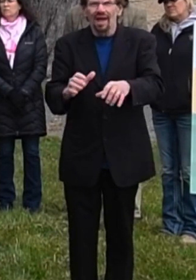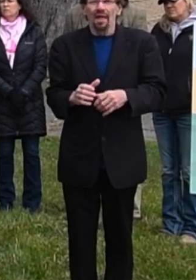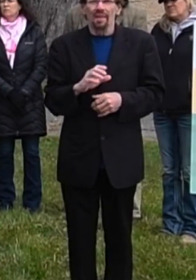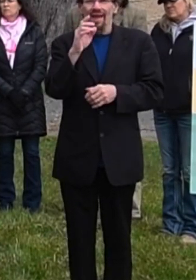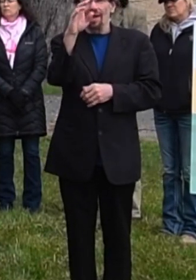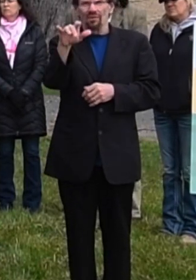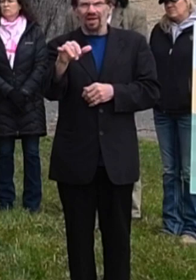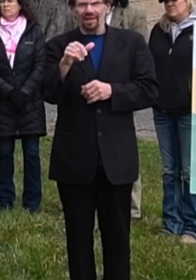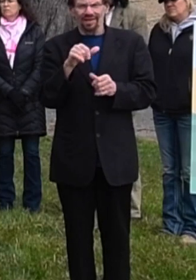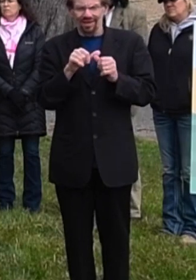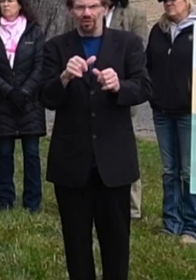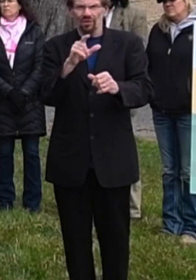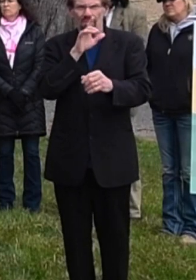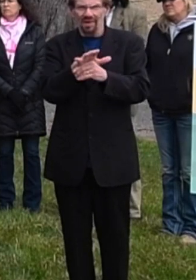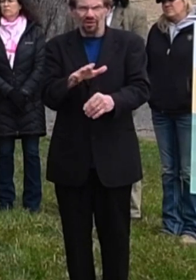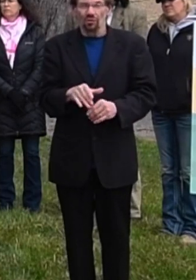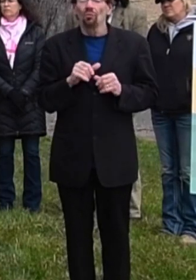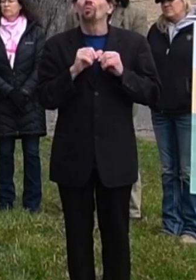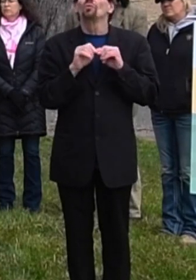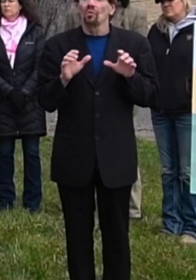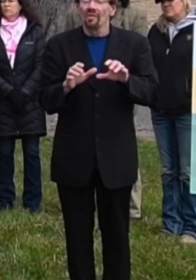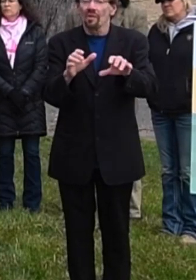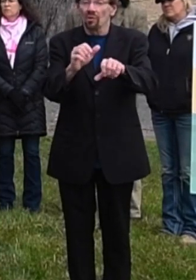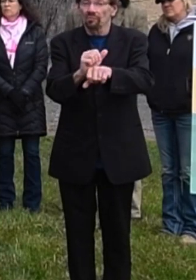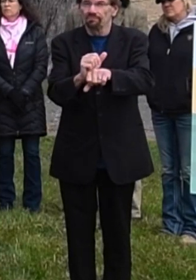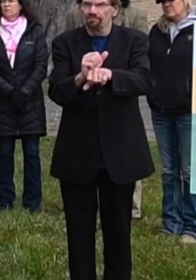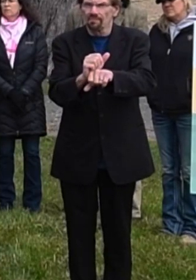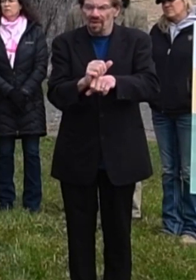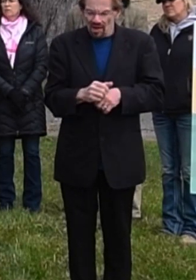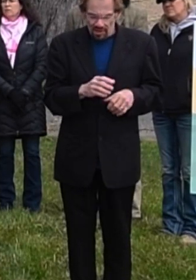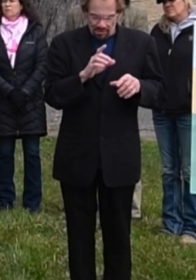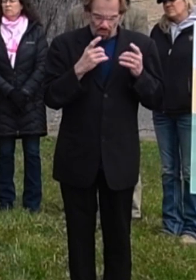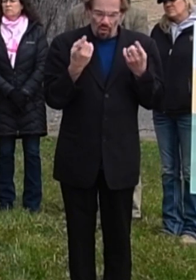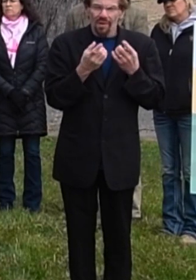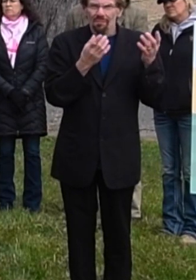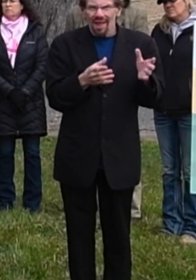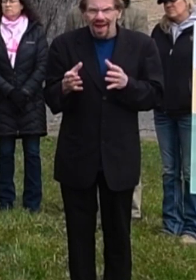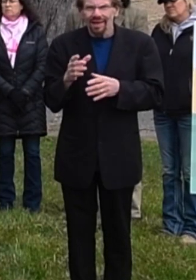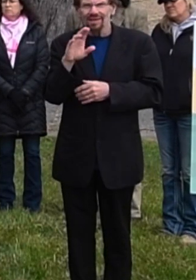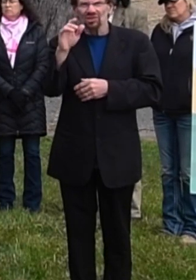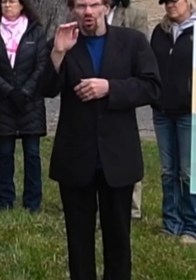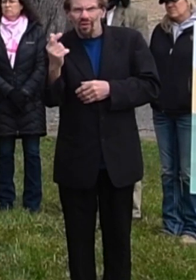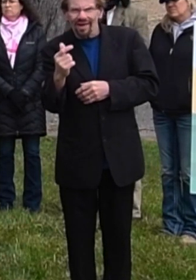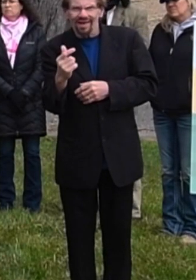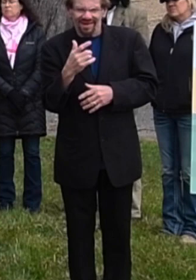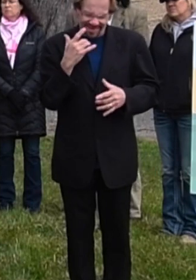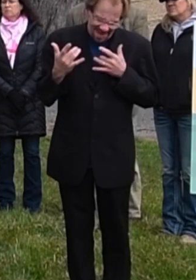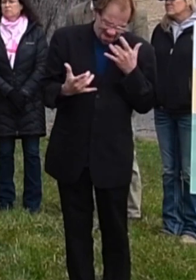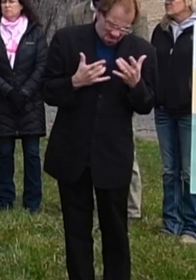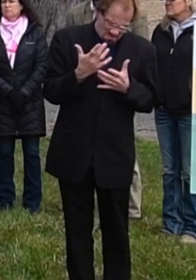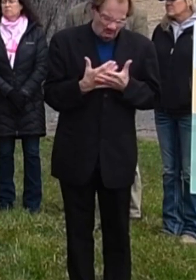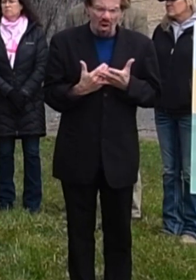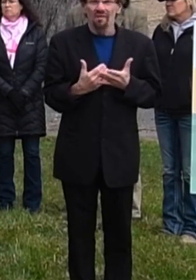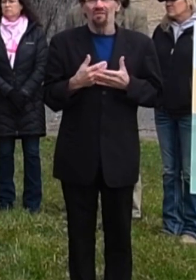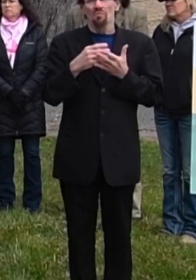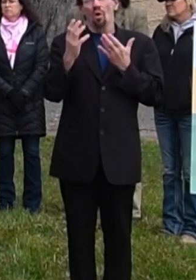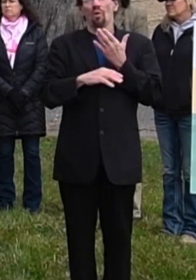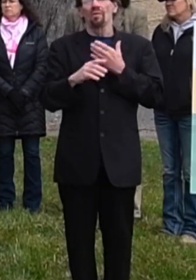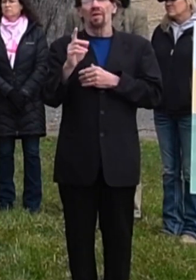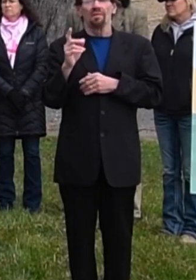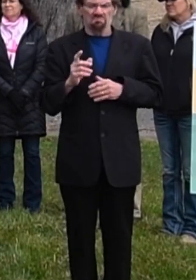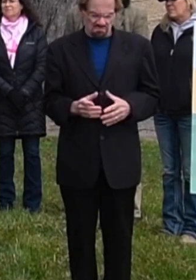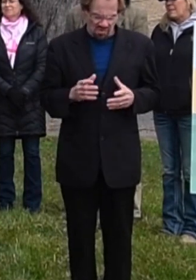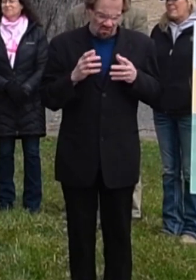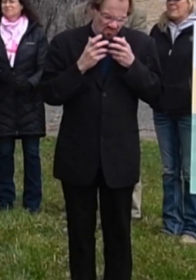to continuing these efforts. The Department of Planning and Zoning is excited to be part of this program and rich agricultural heritage in the